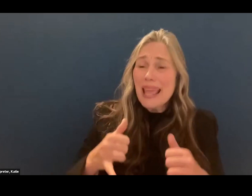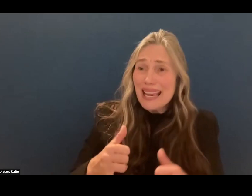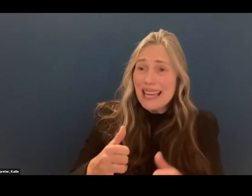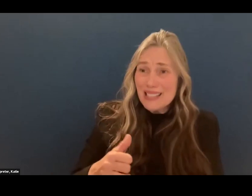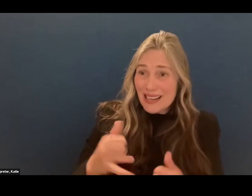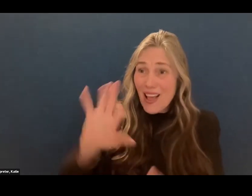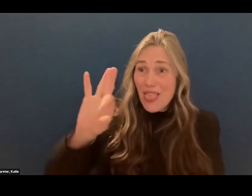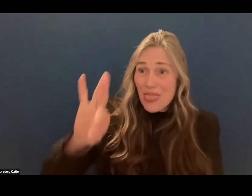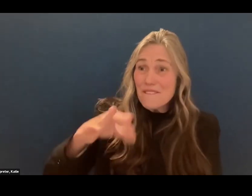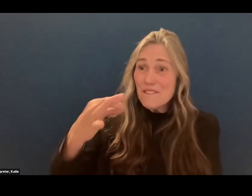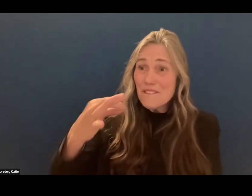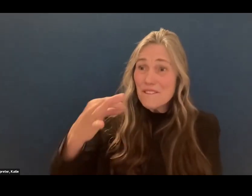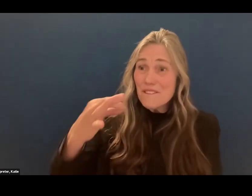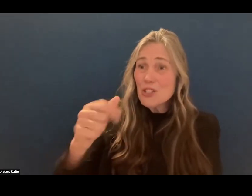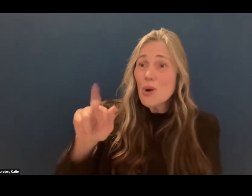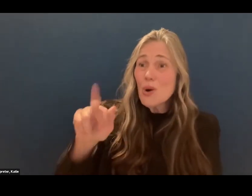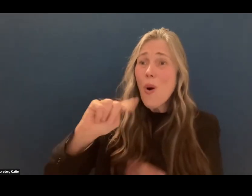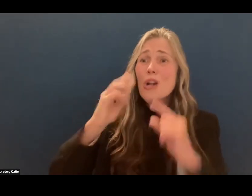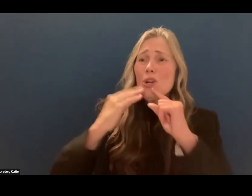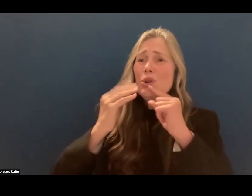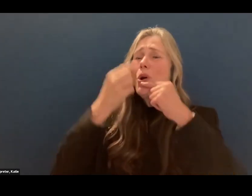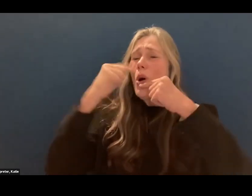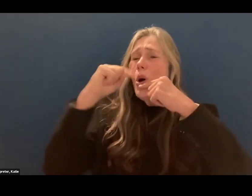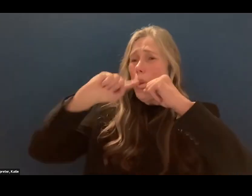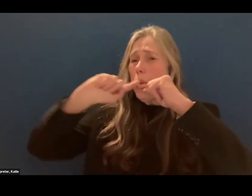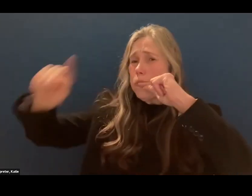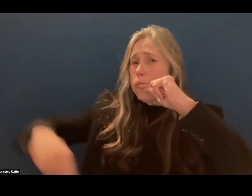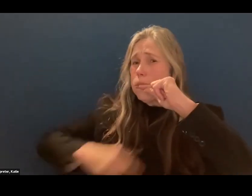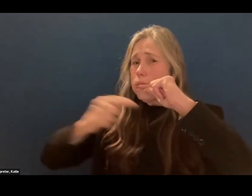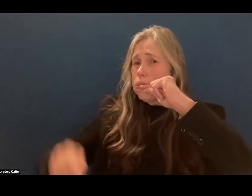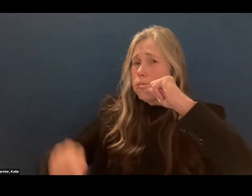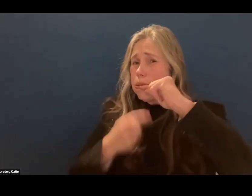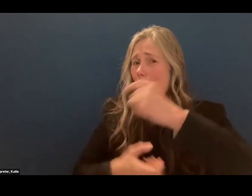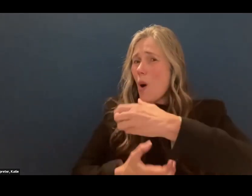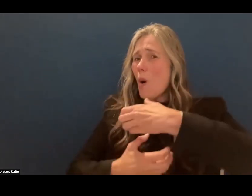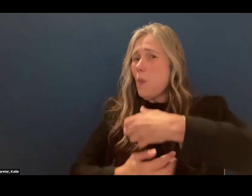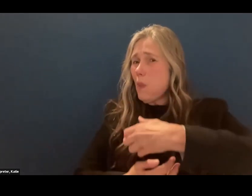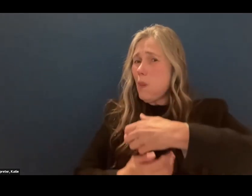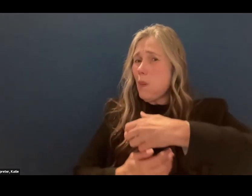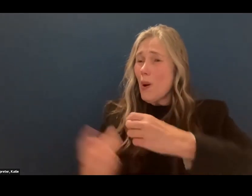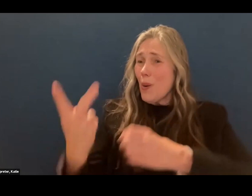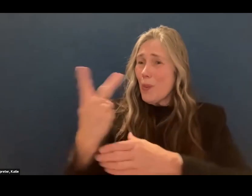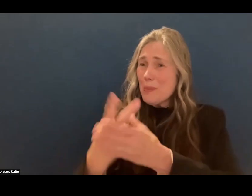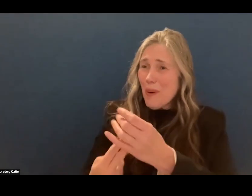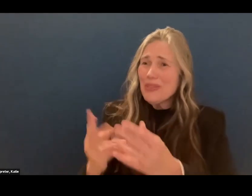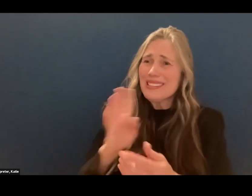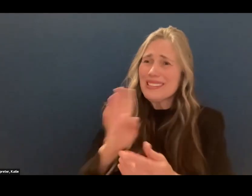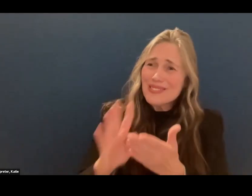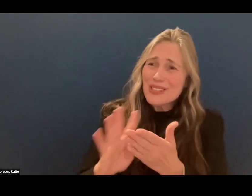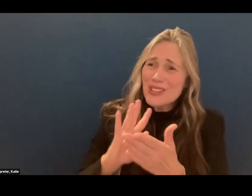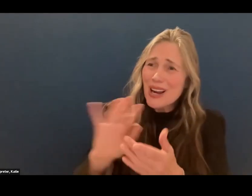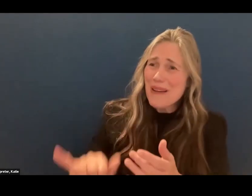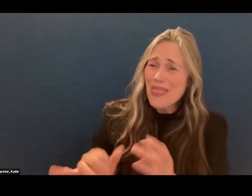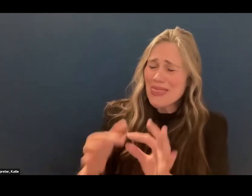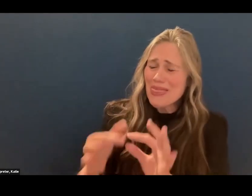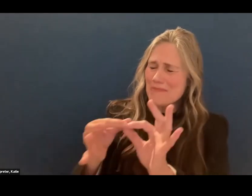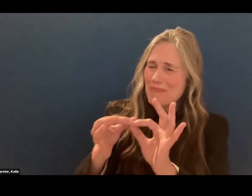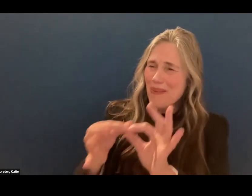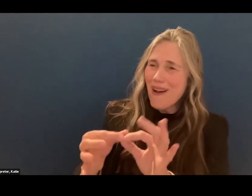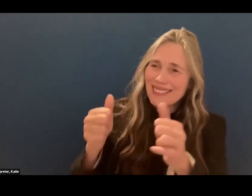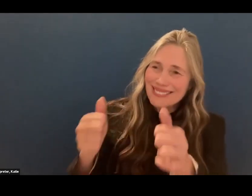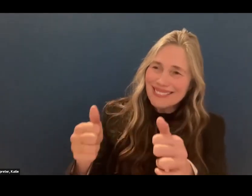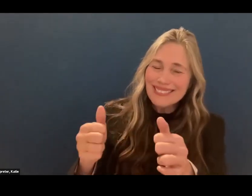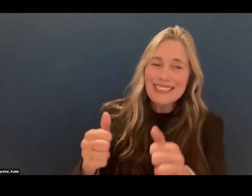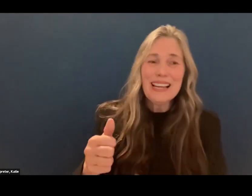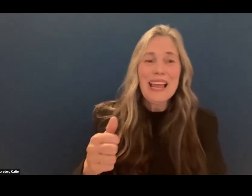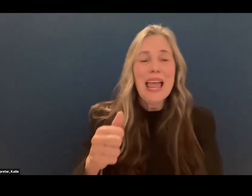of them, right? So that was an interesting thing to be able to just talk about and bond out as well. And one of the things that